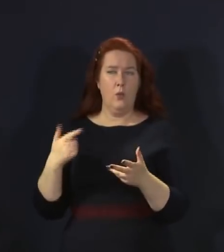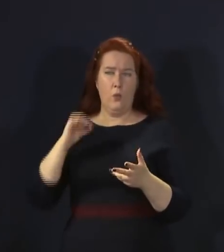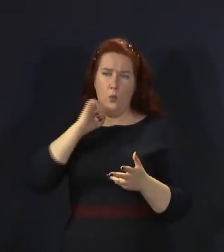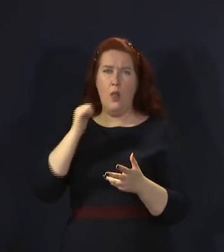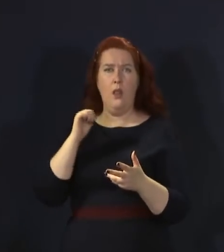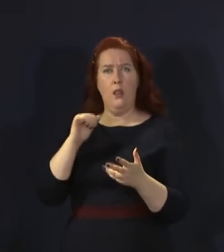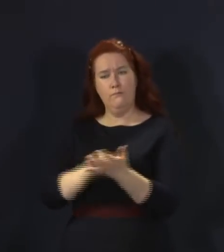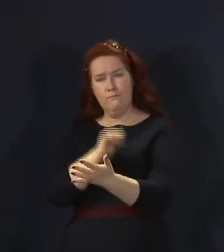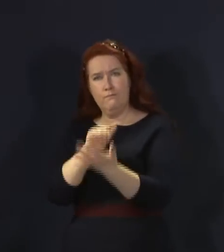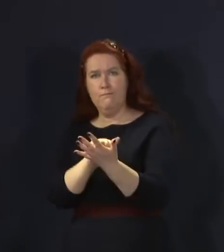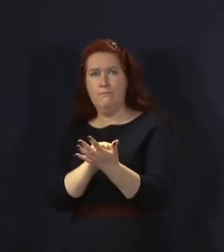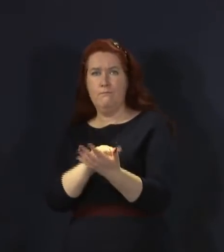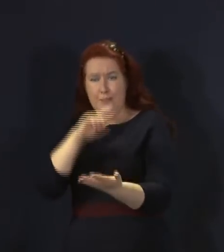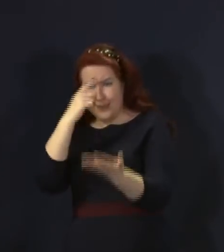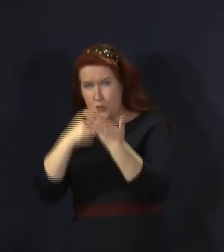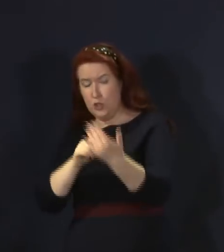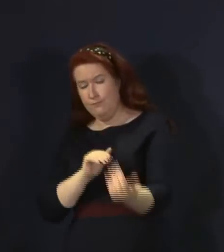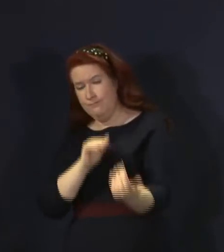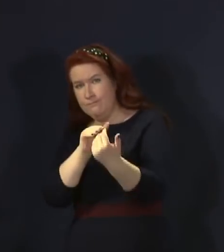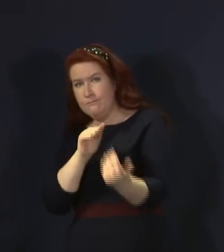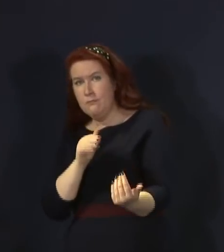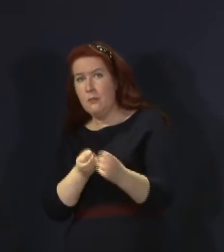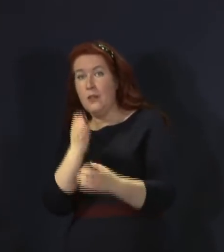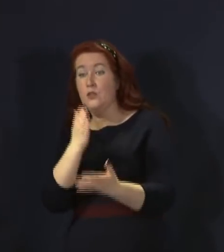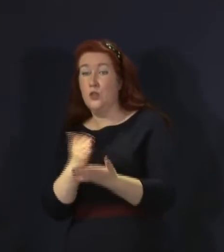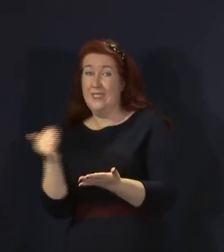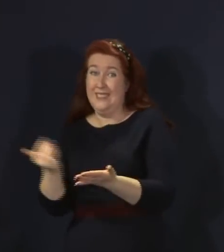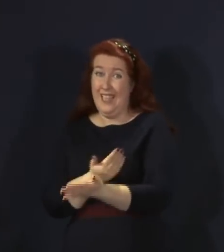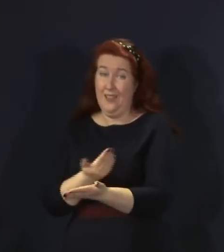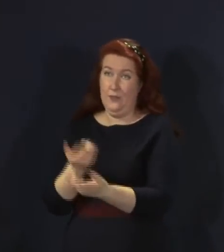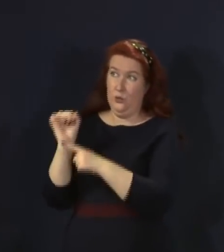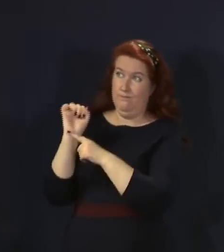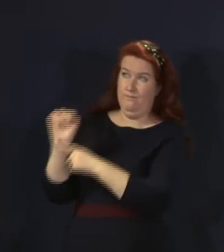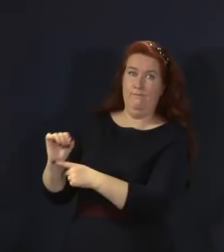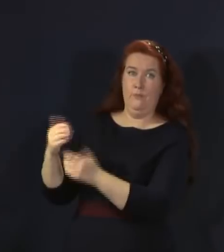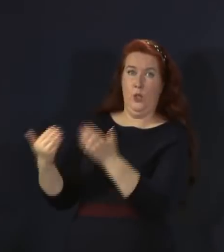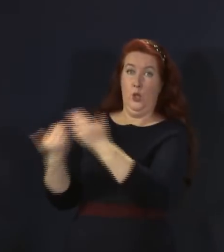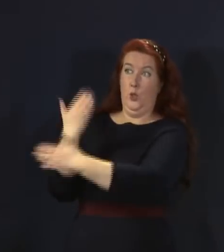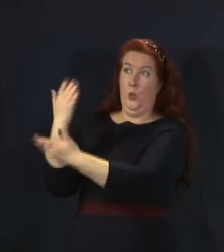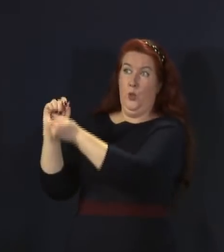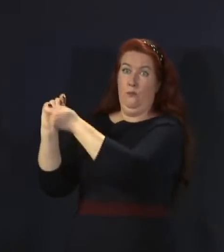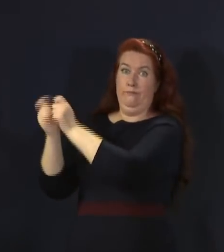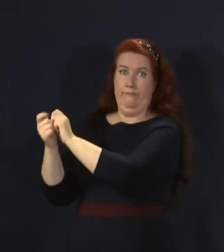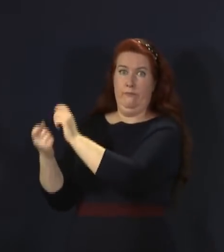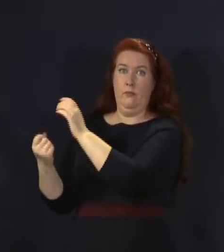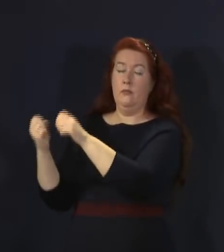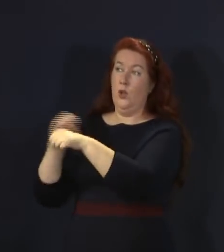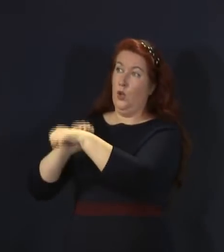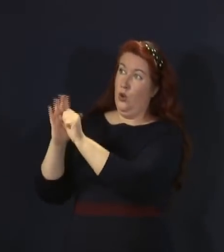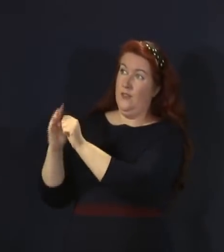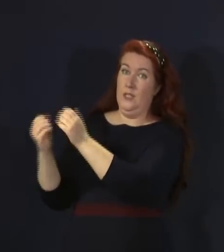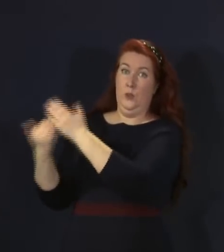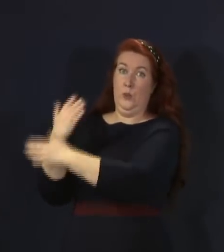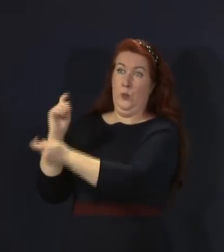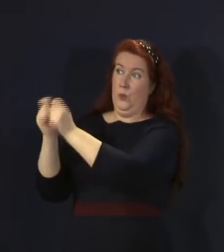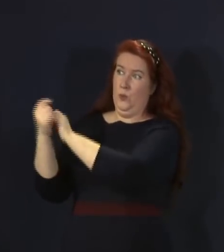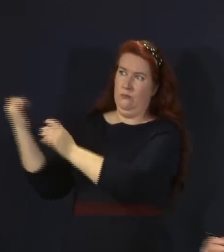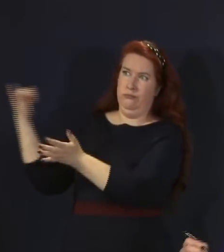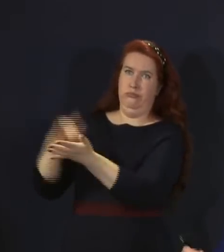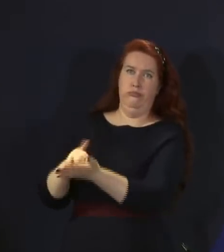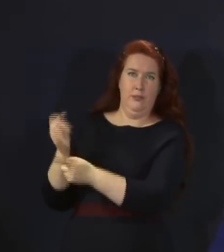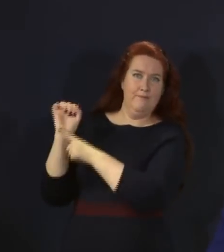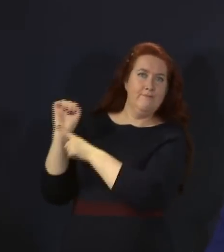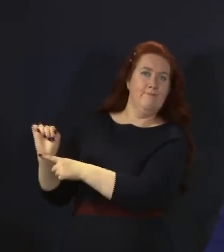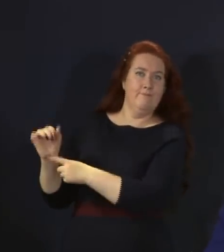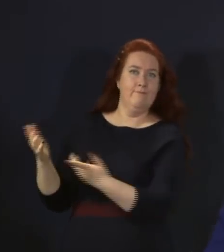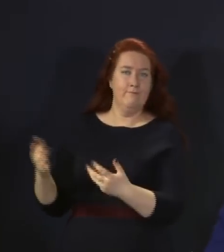proportionate and keep us as safe as possible from the importation of new variants, which is in nobody's interest. And of course, we'll continue to liaise with the sector